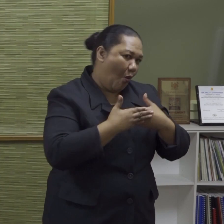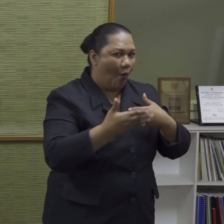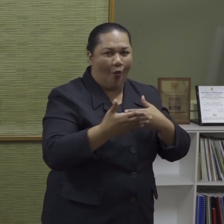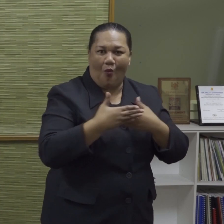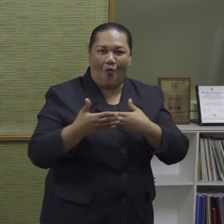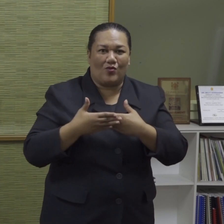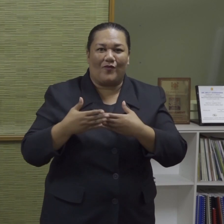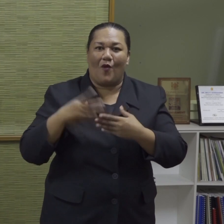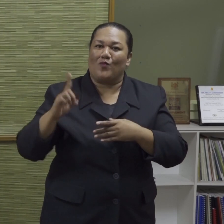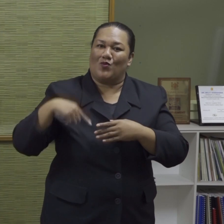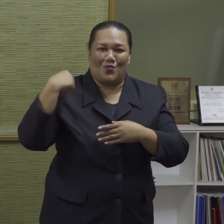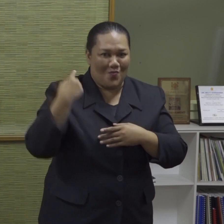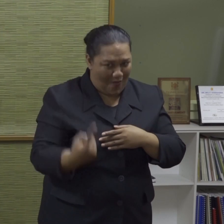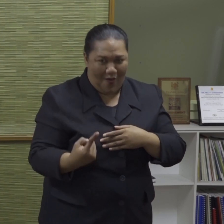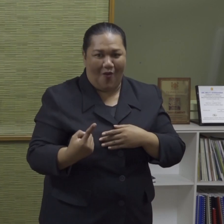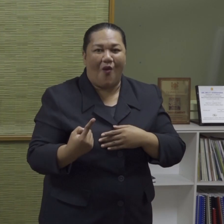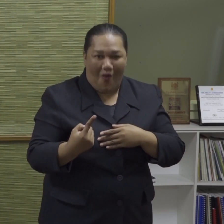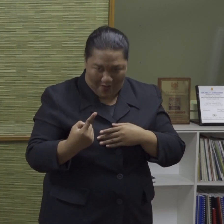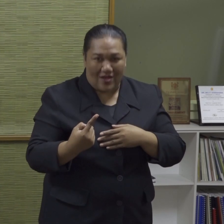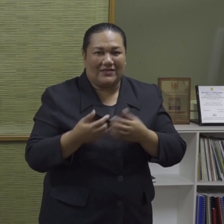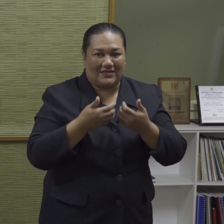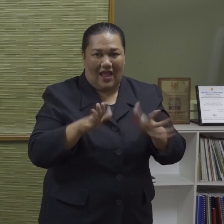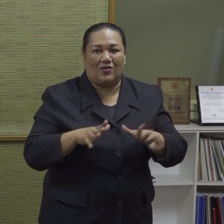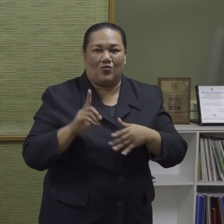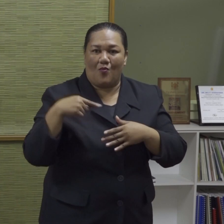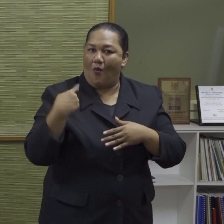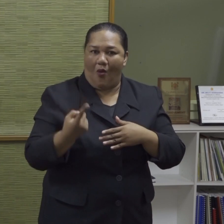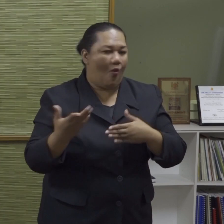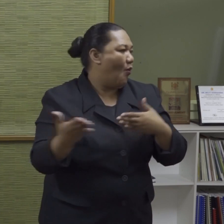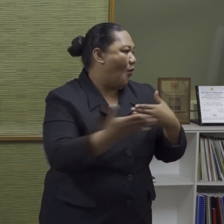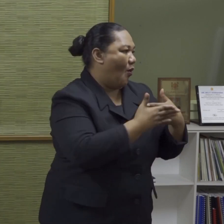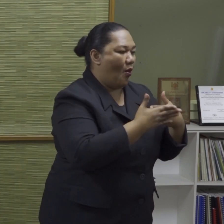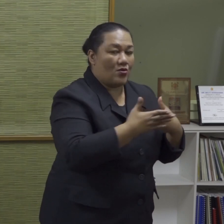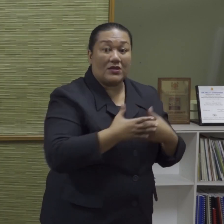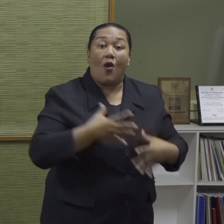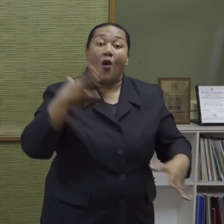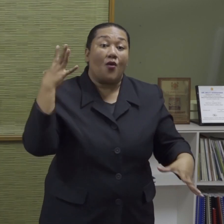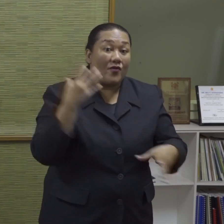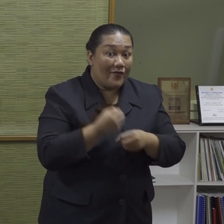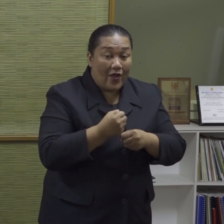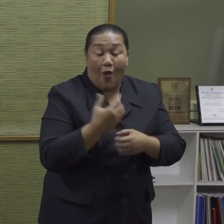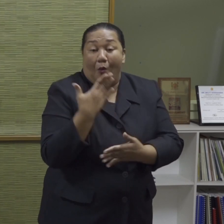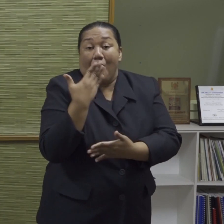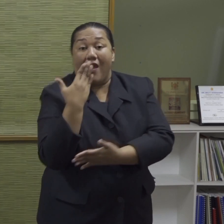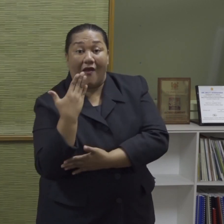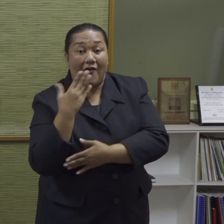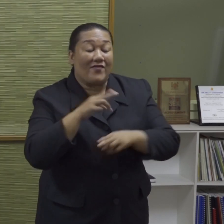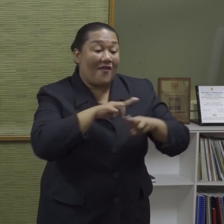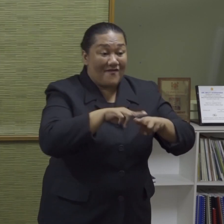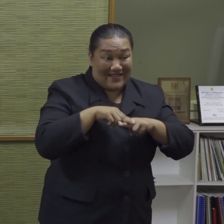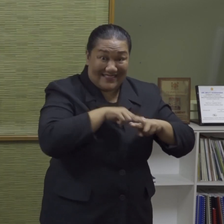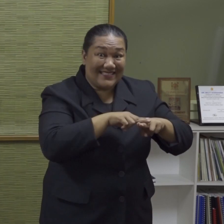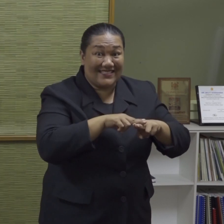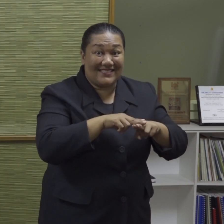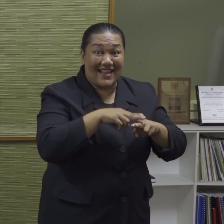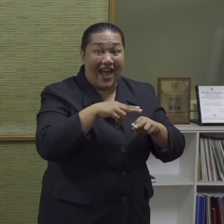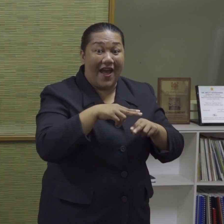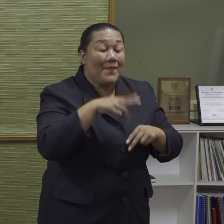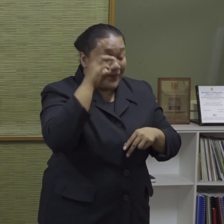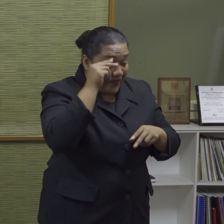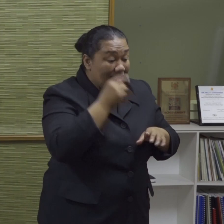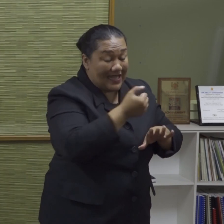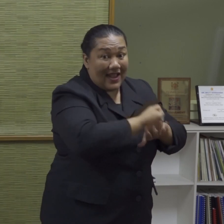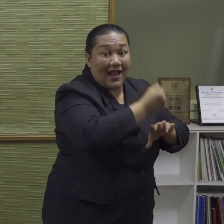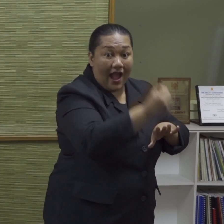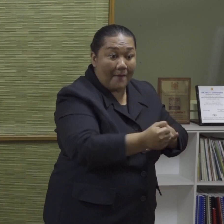Fiji will be closed from tomorrow. And we would like to conclude that on behalf of the Fijian government, please continue